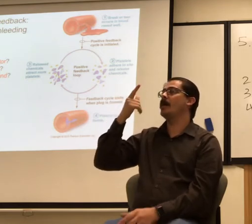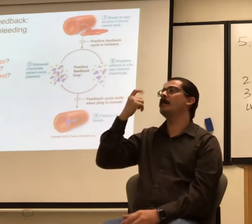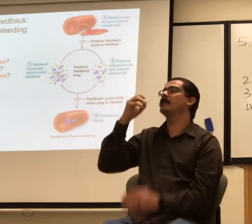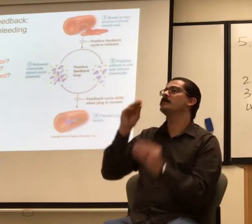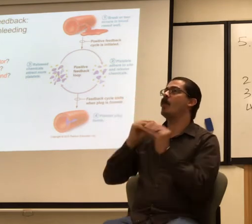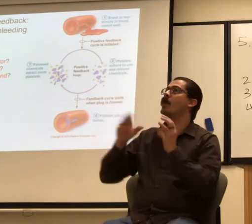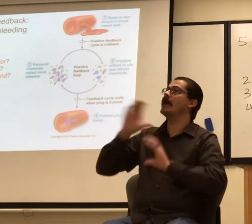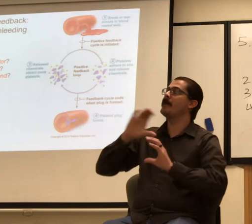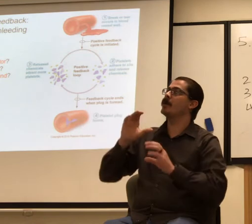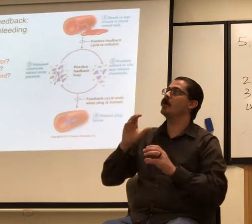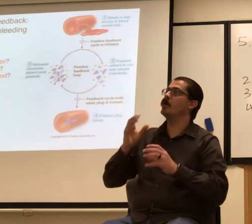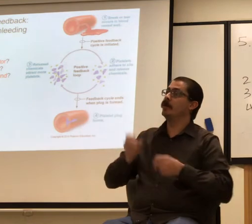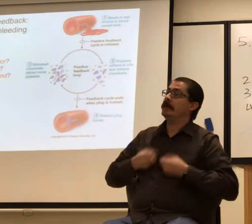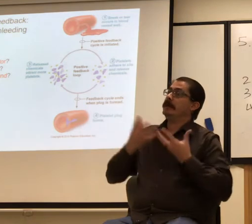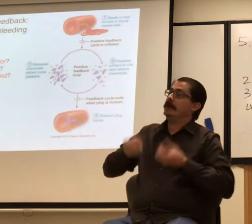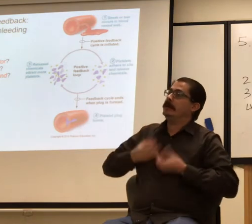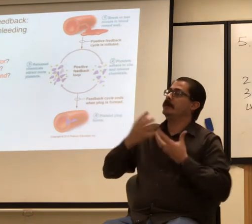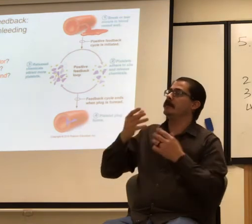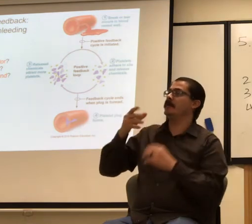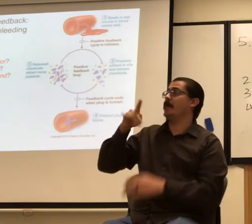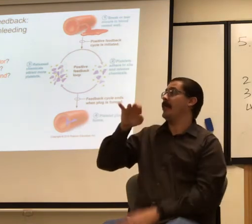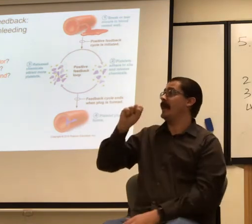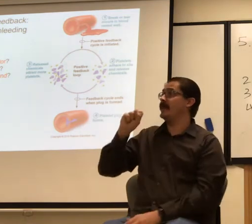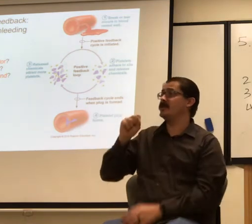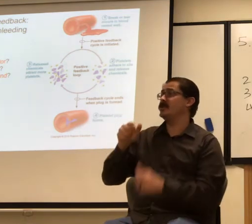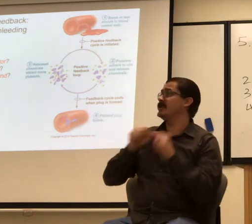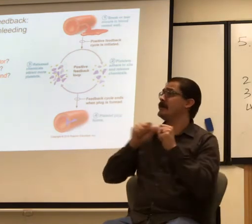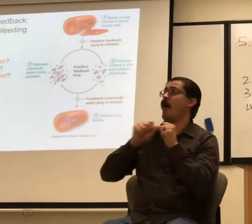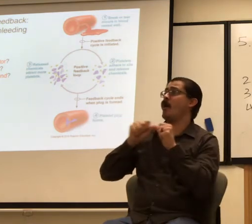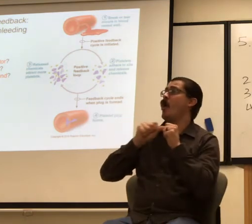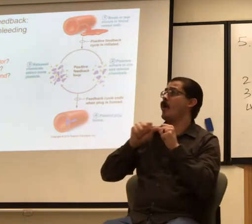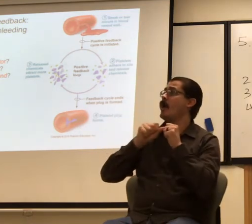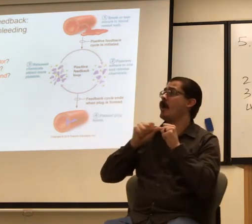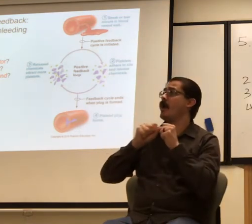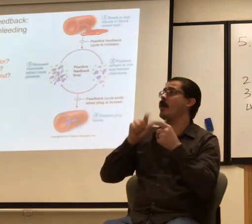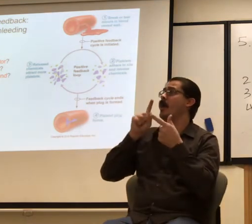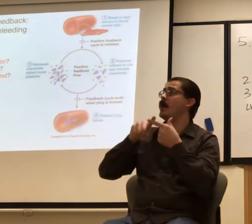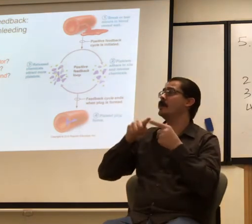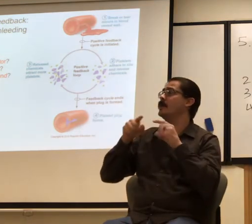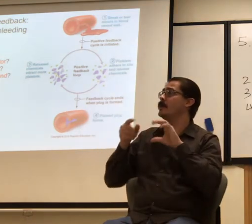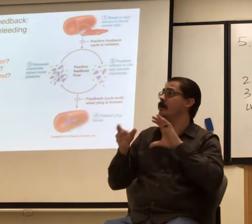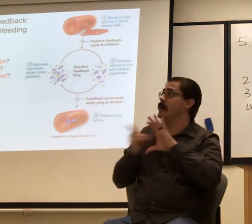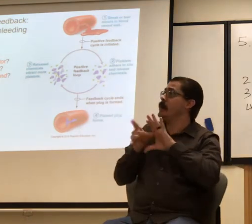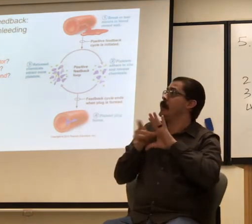And the platelets just keep coming until a plug is formed. Okay.